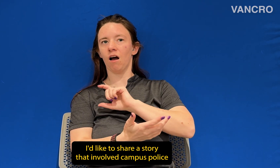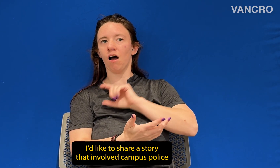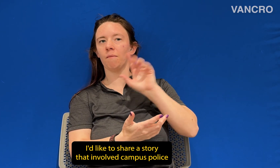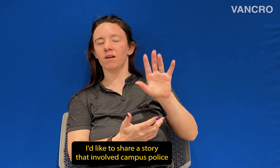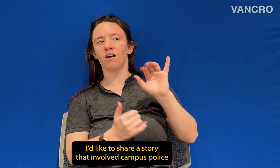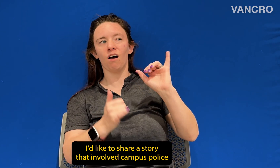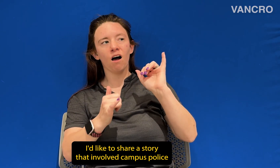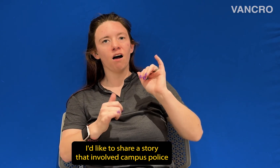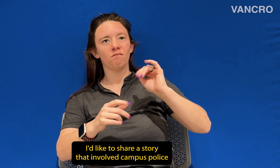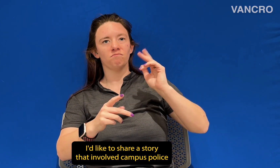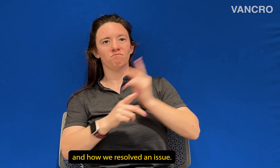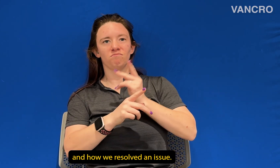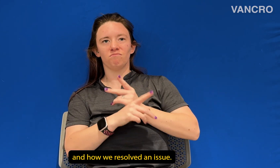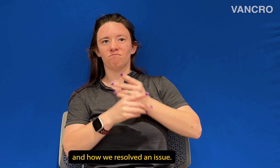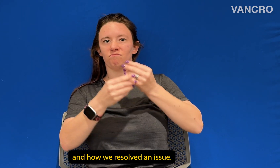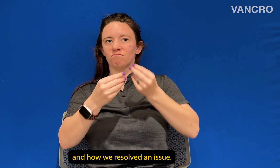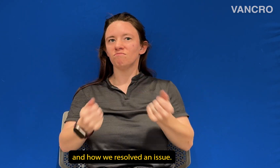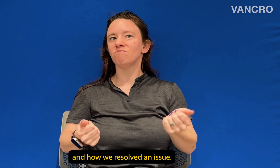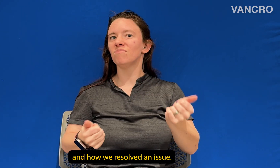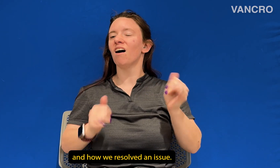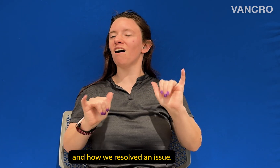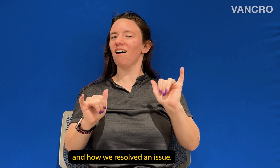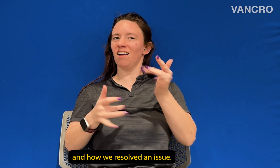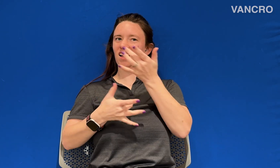campus police and how we resolved an issue.